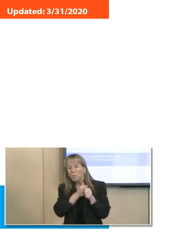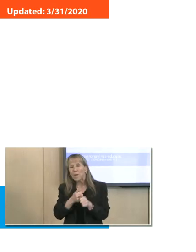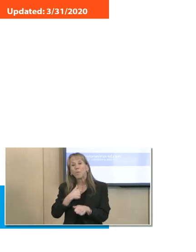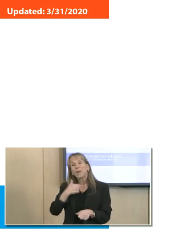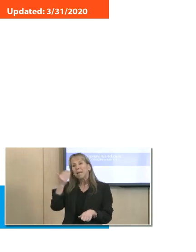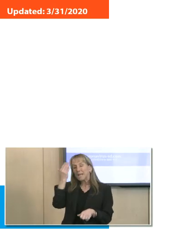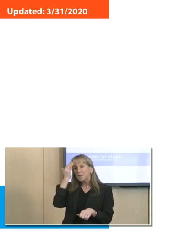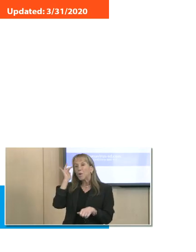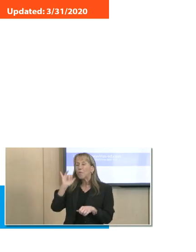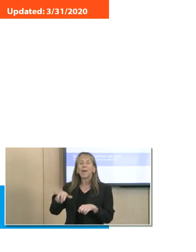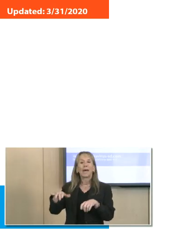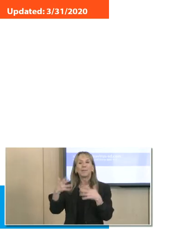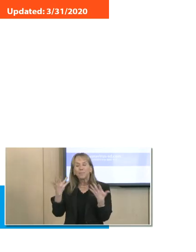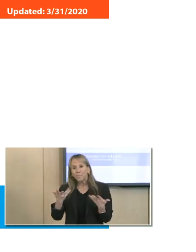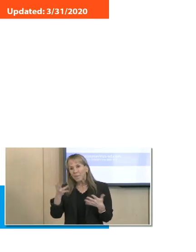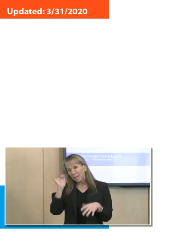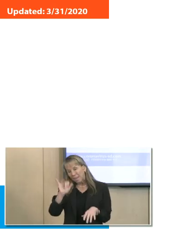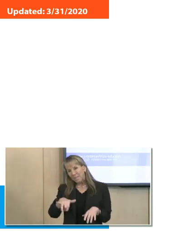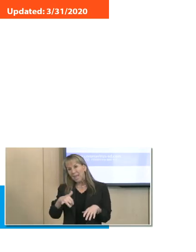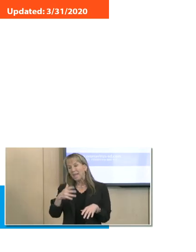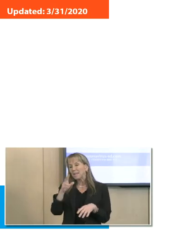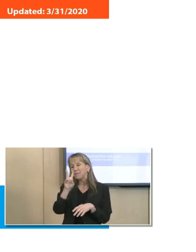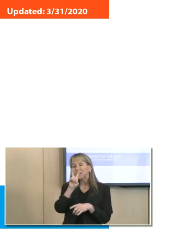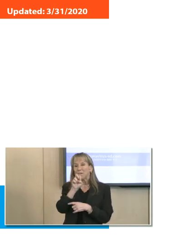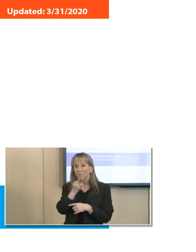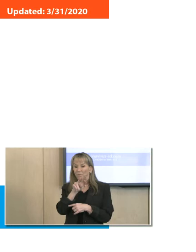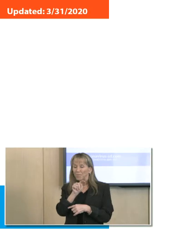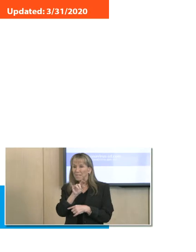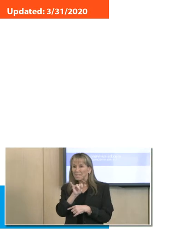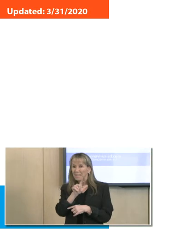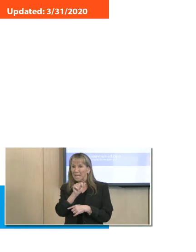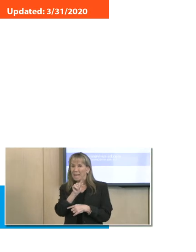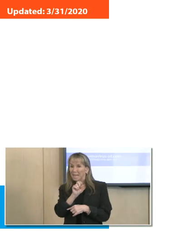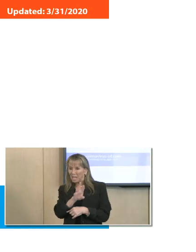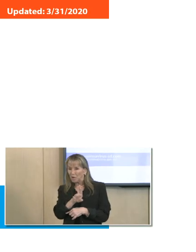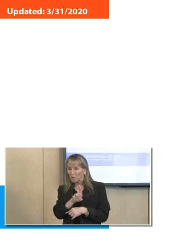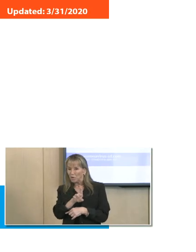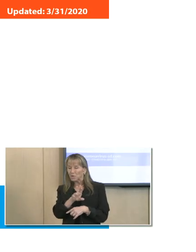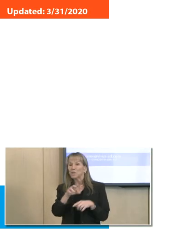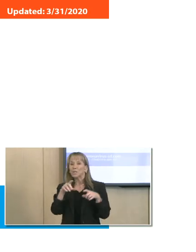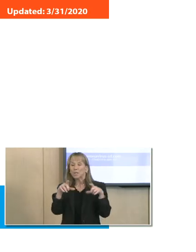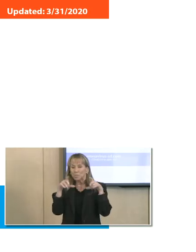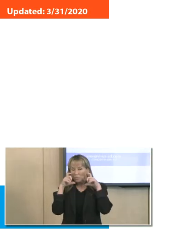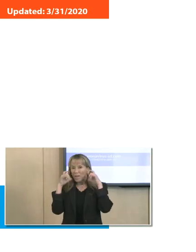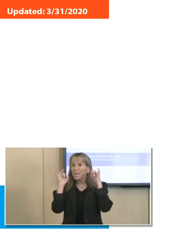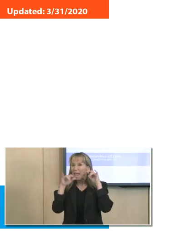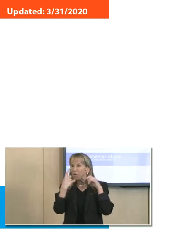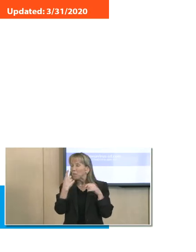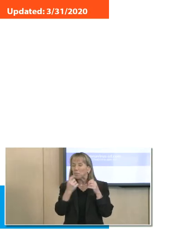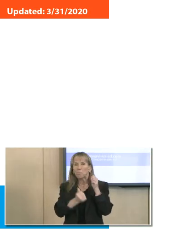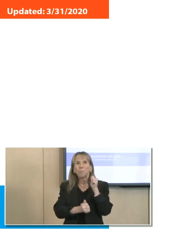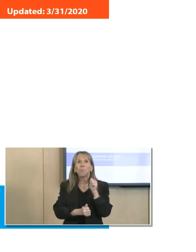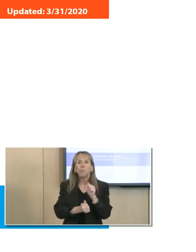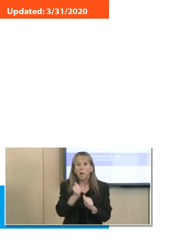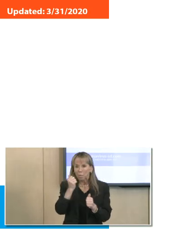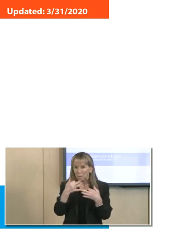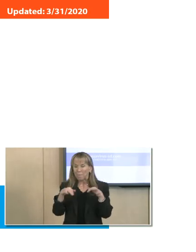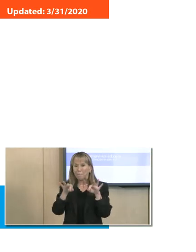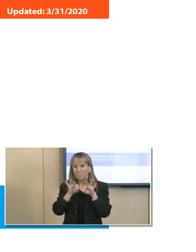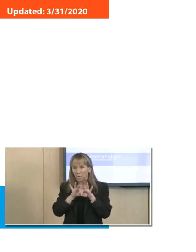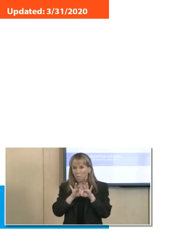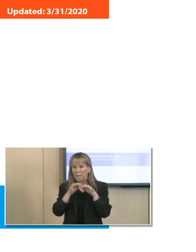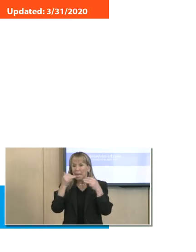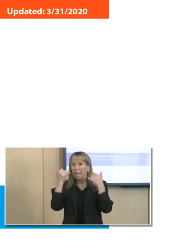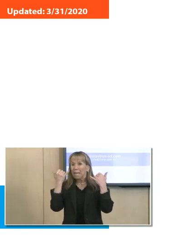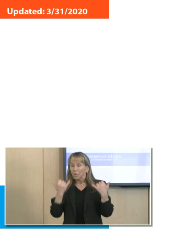are perhaps one of the most, if not the most important item when tackling the coronavirus challenges.